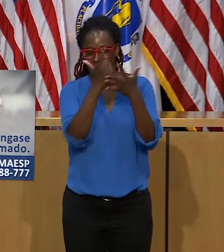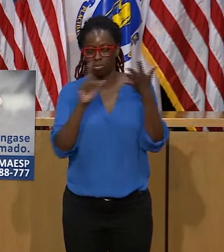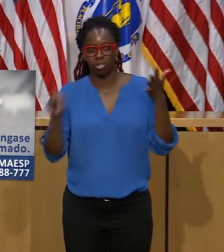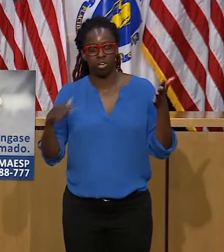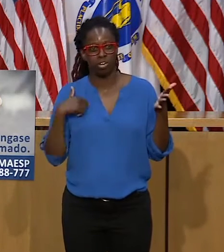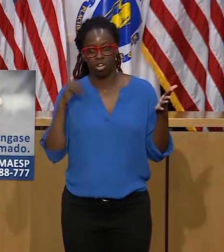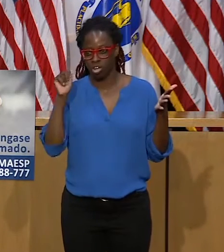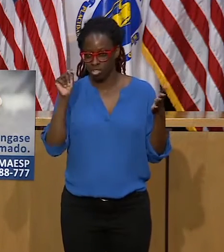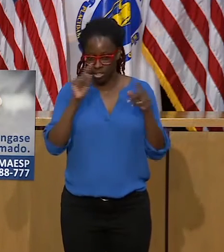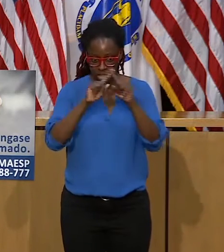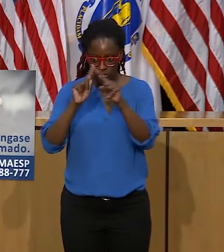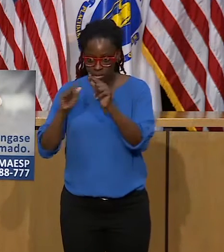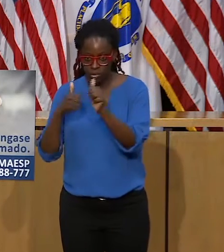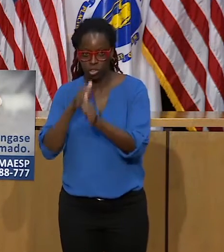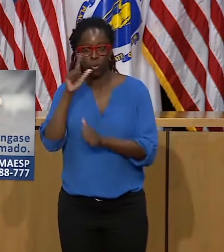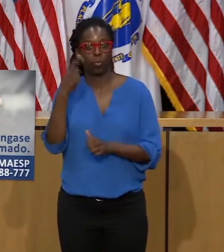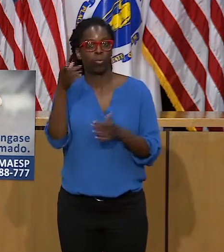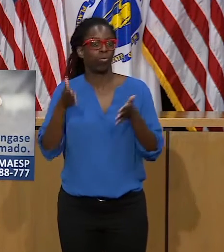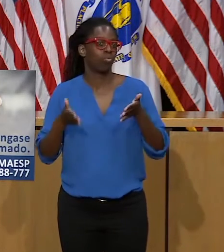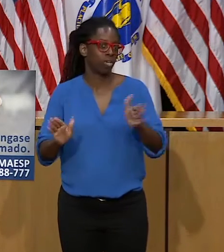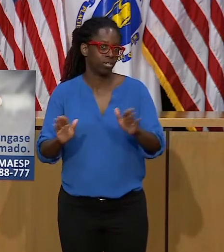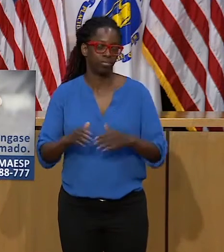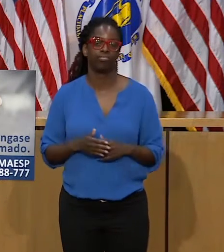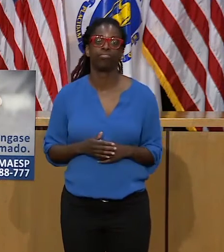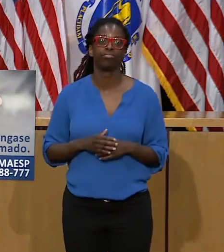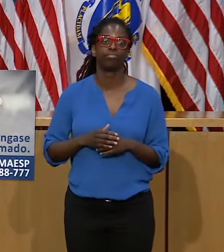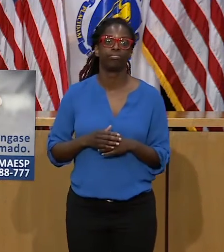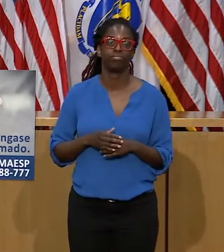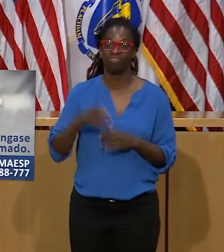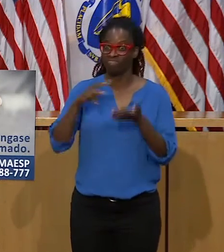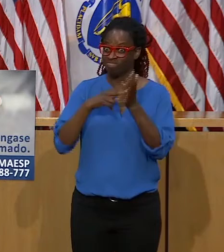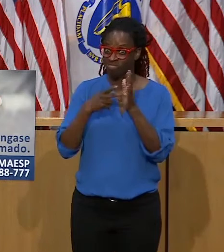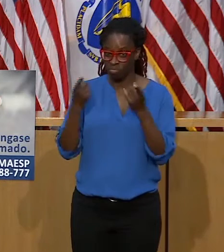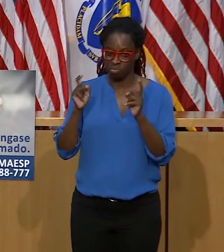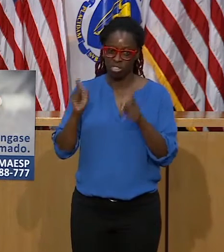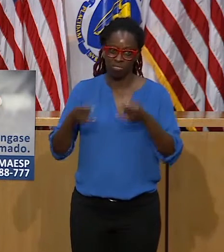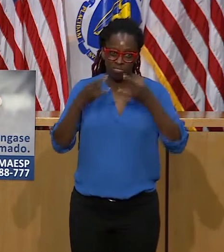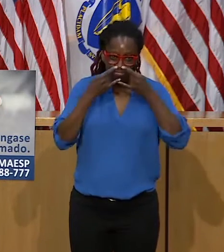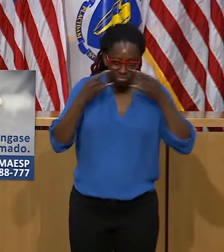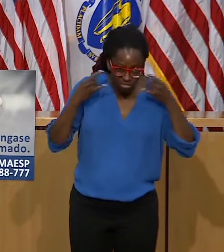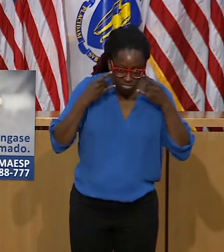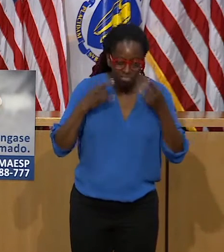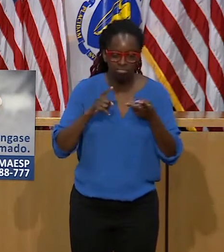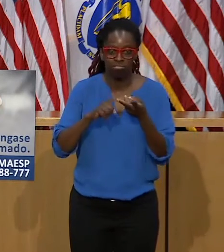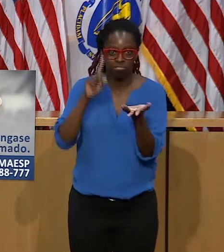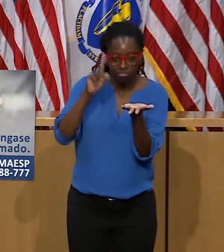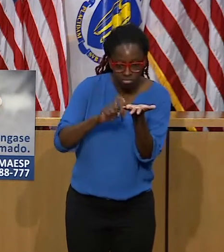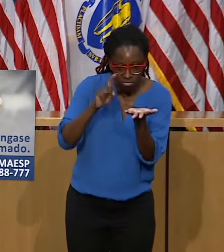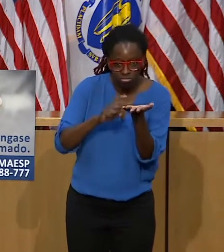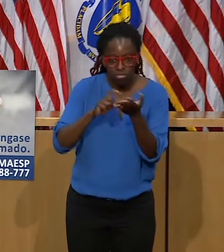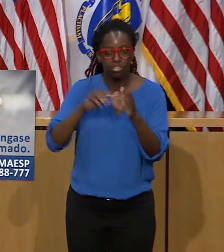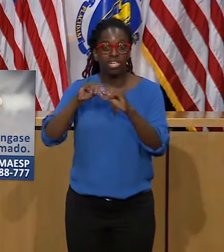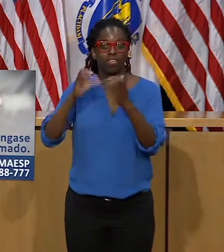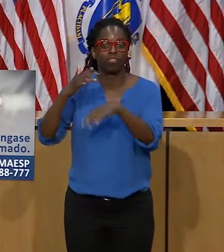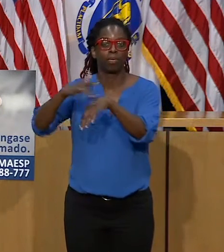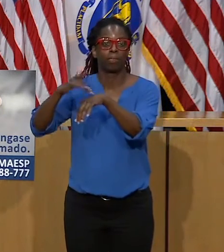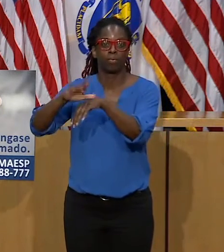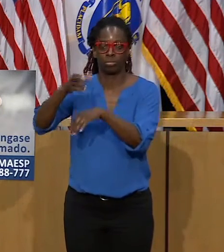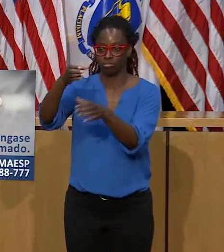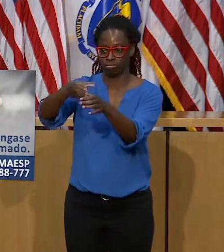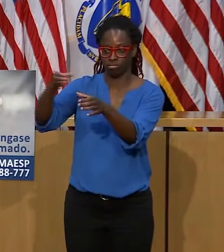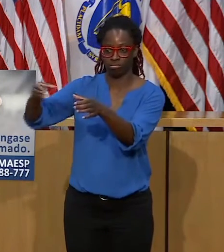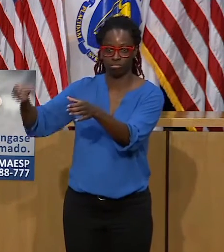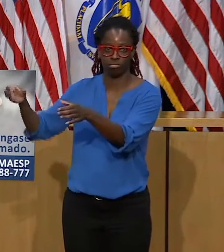distancing, and masks that, when taken together, will make the difference. The health and safety requirements contained within